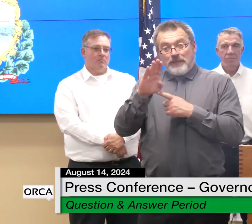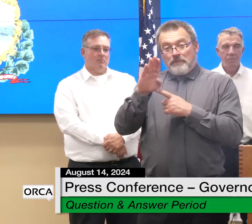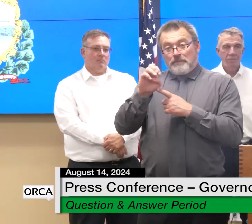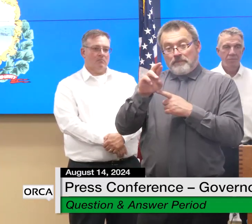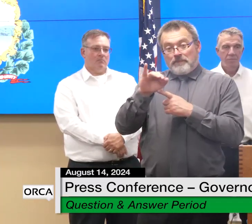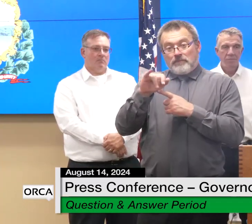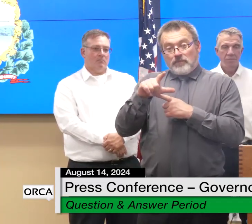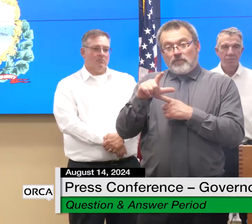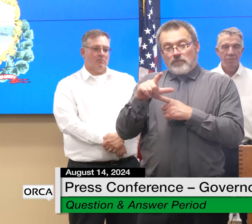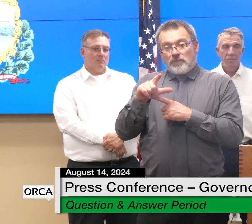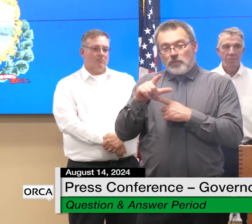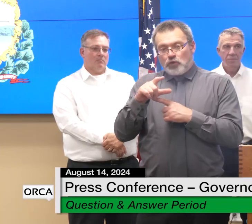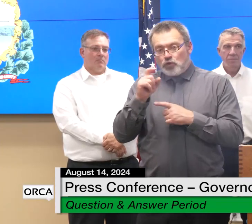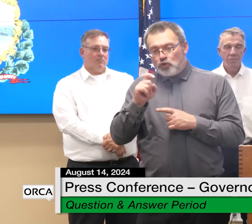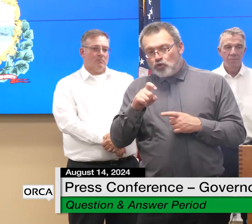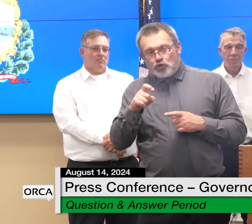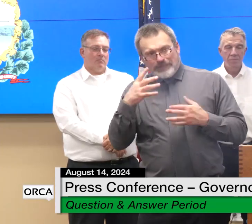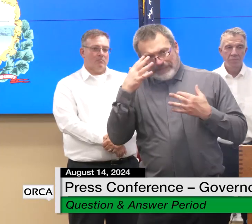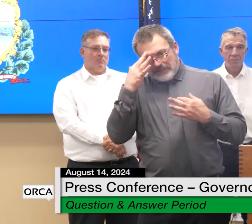you know,